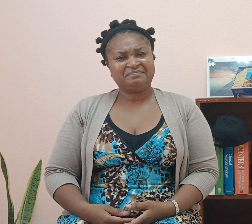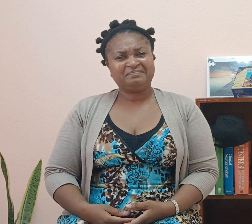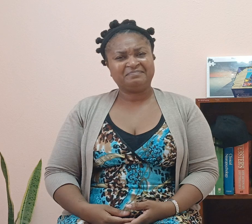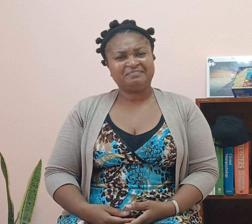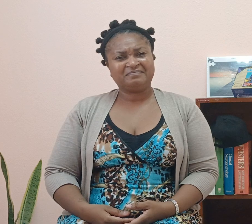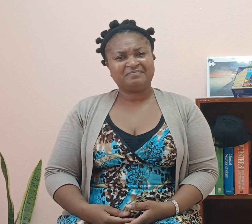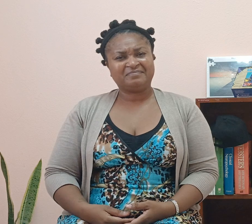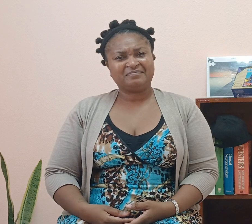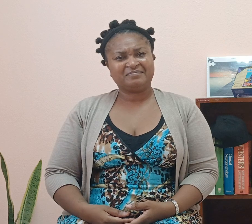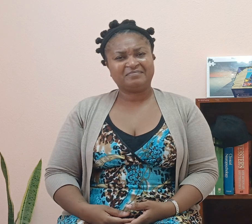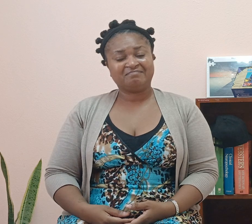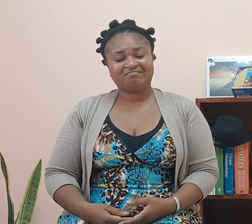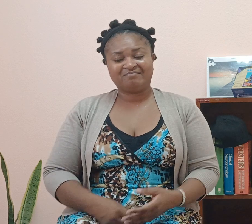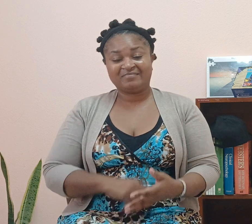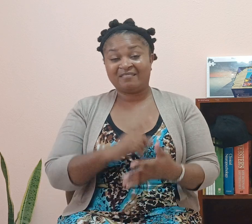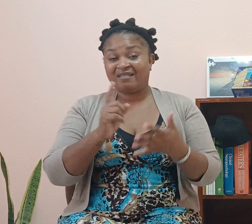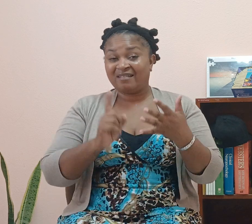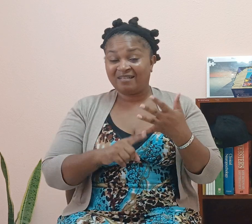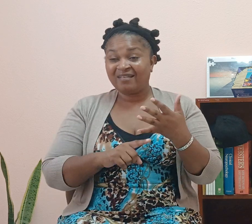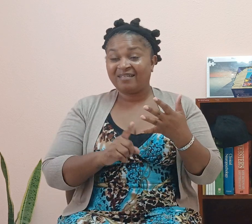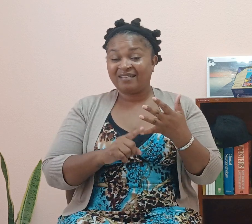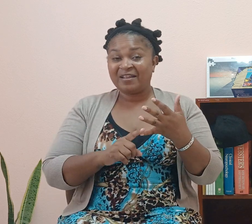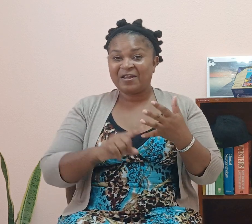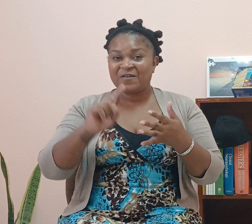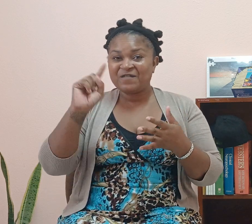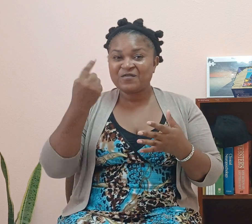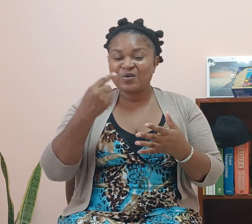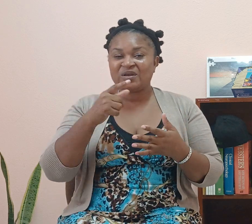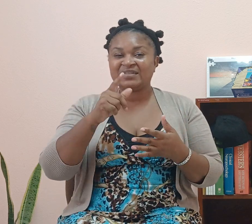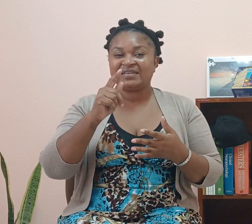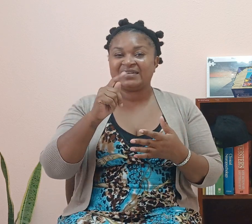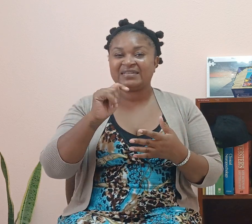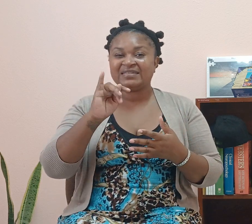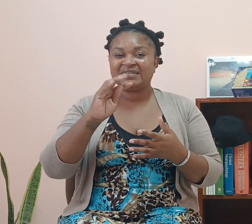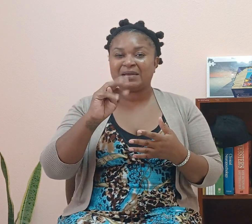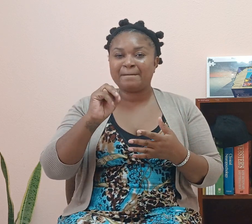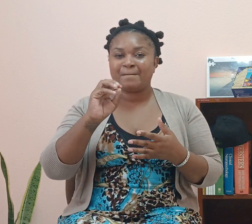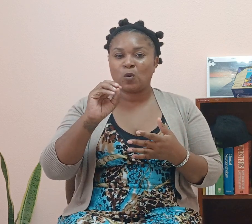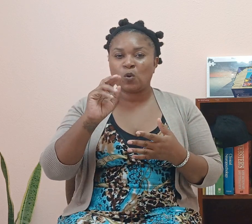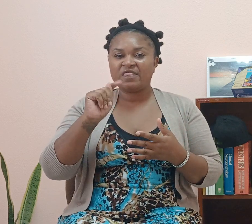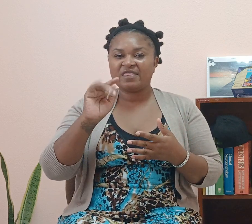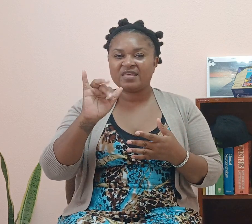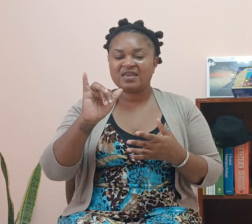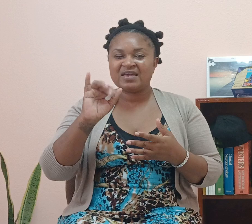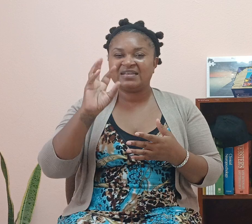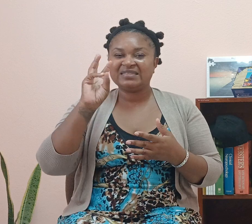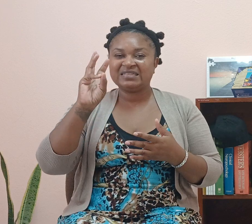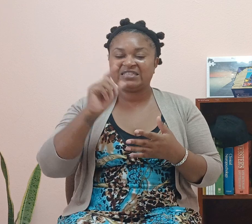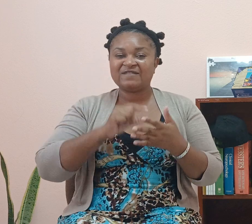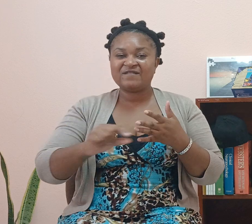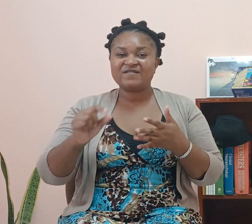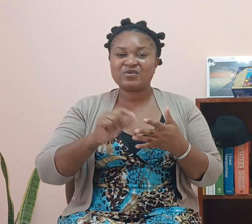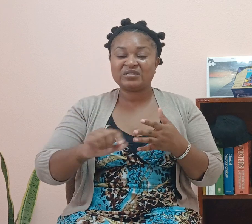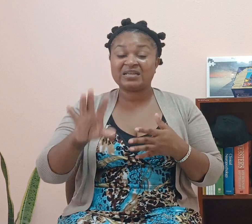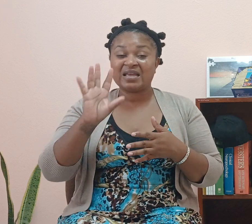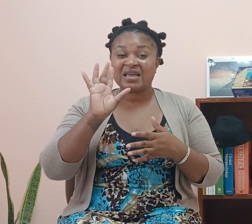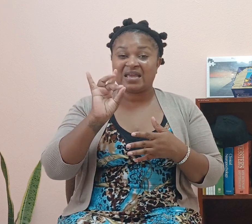1 Timothy 6, verses 8 to 11. Common English Bible.